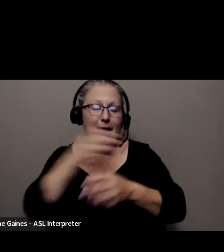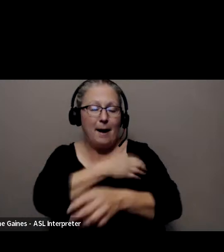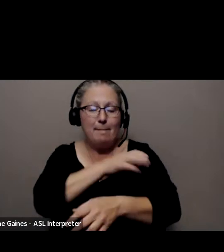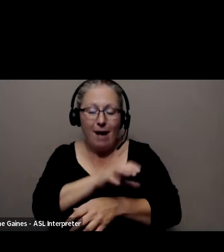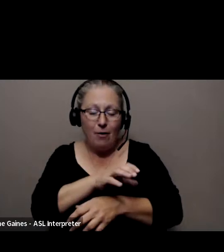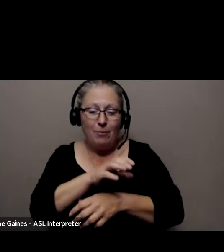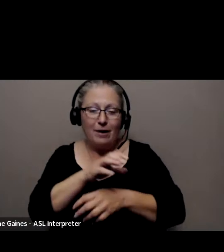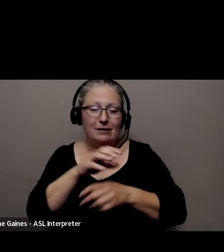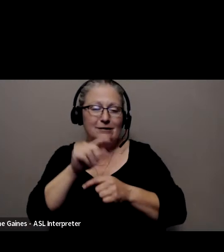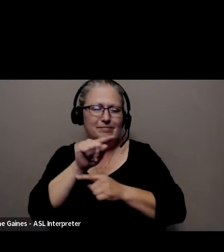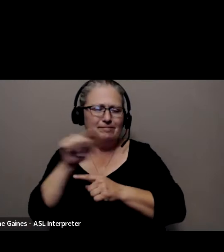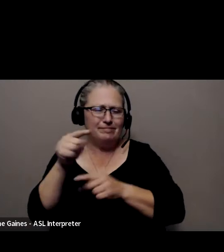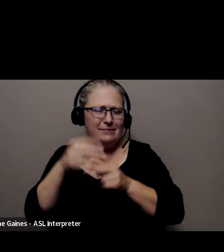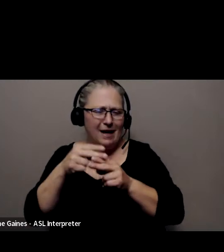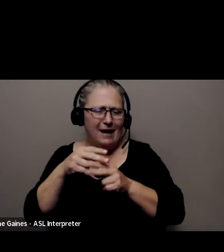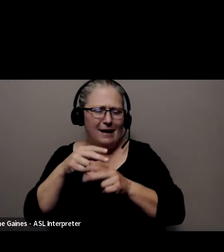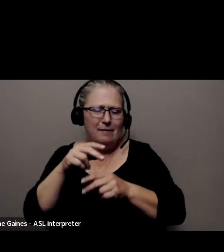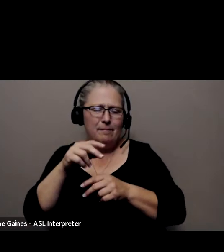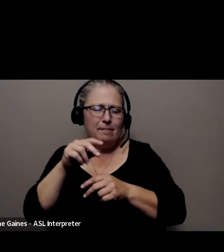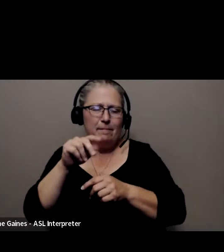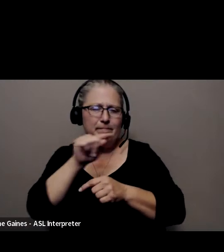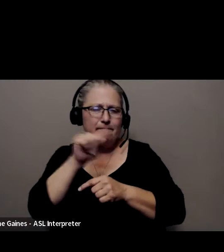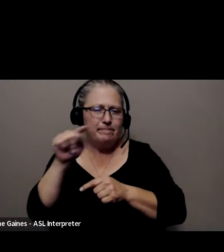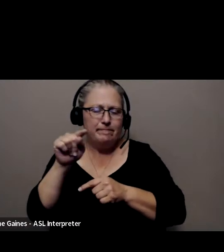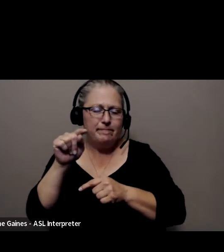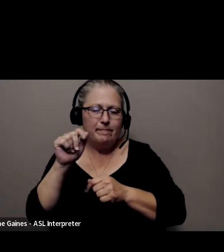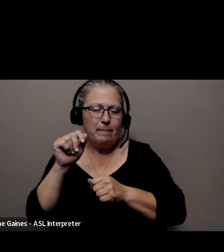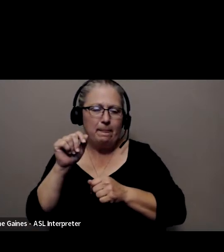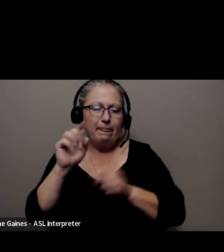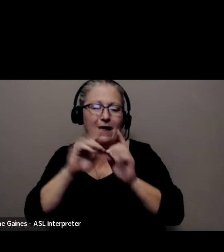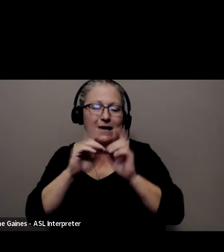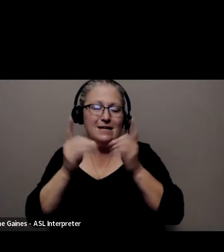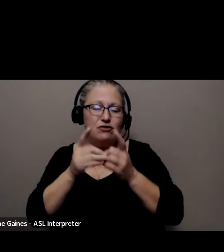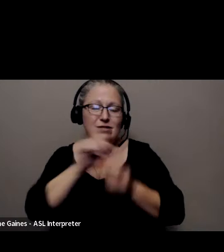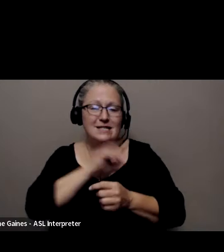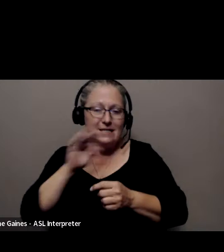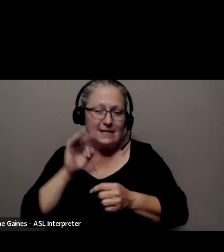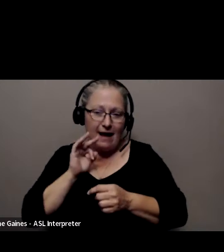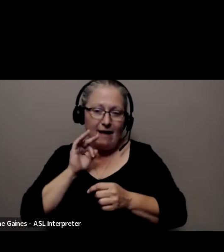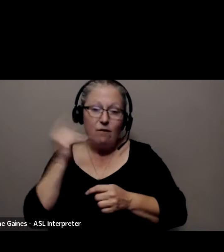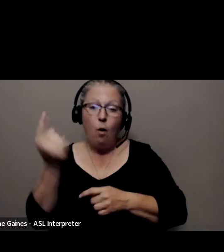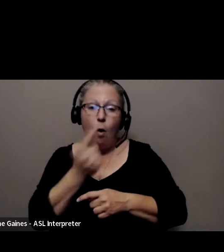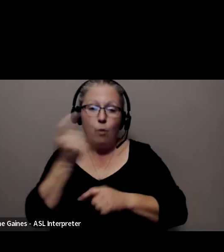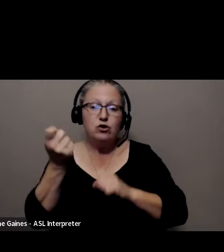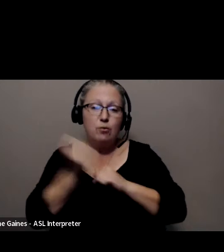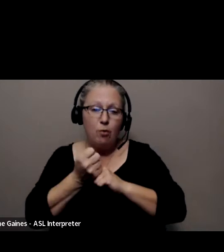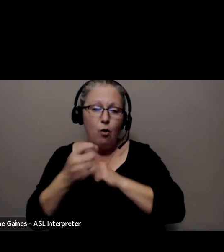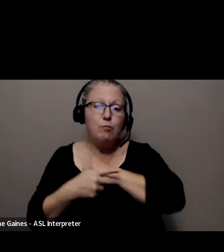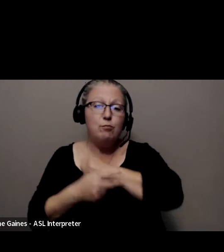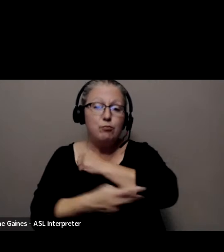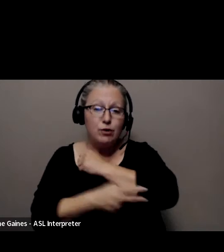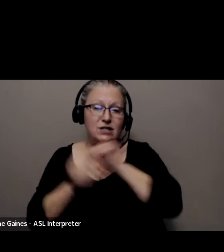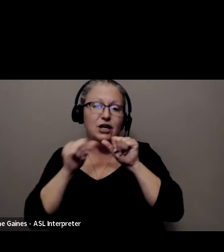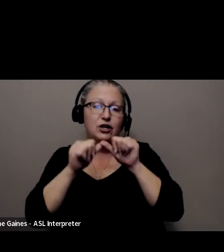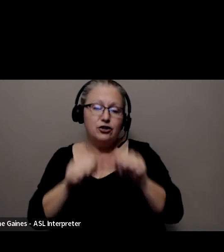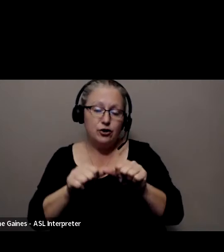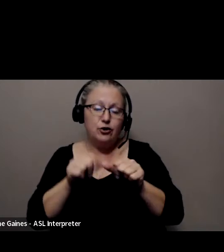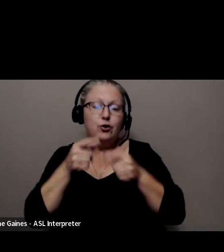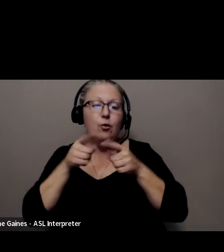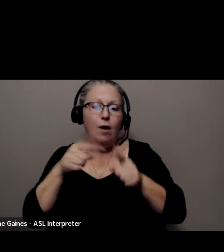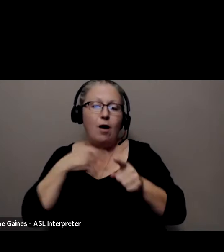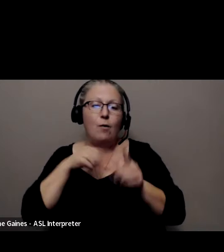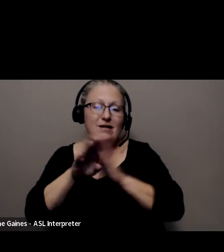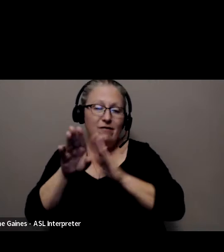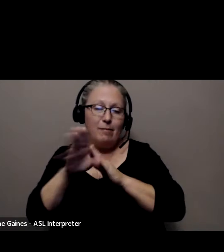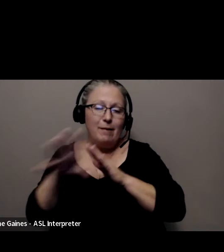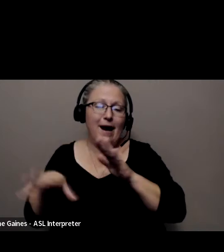Araceli Guizar and Elsa Polito. District staff that have always supported Bridge and continue to while we develop and